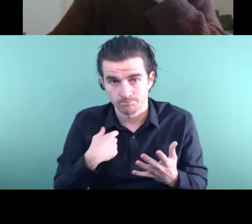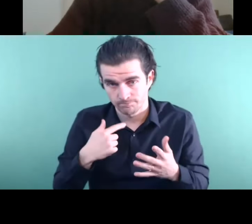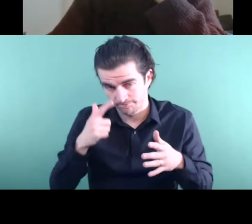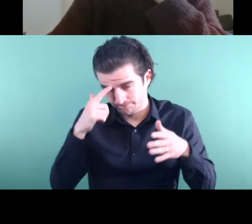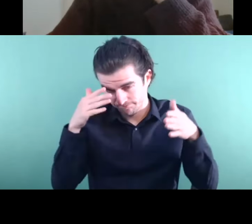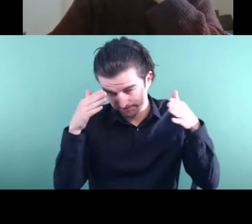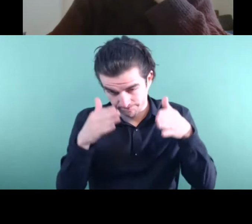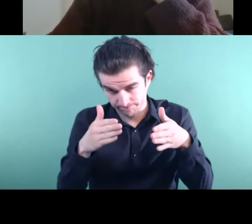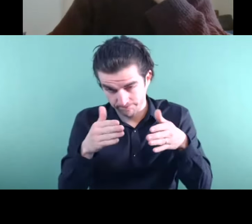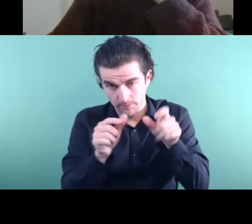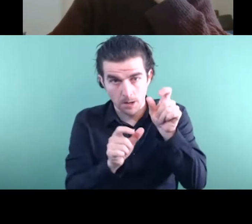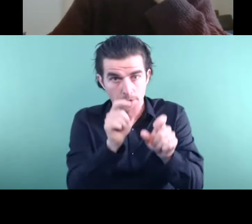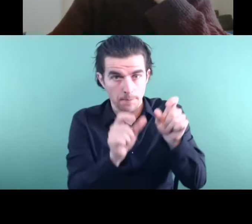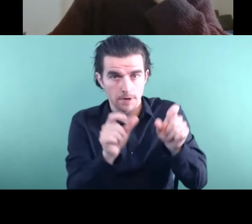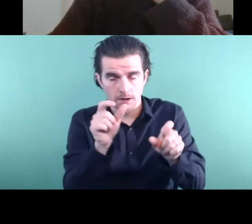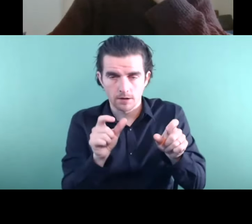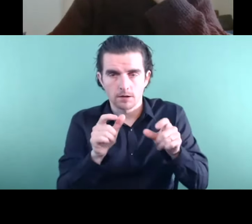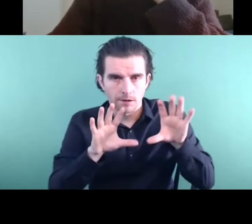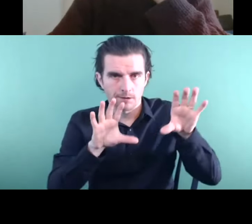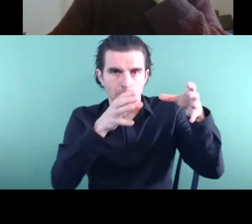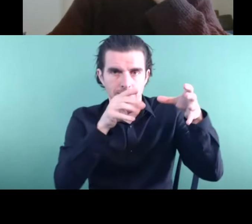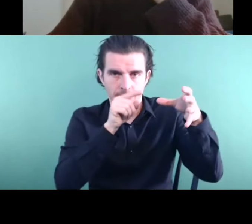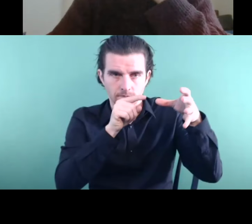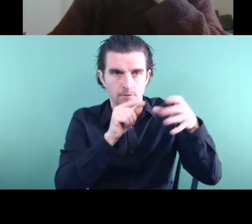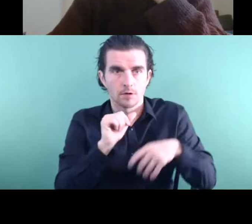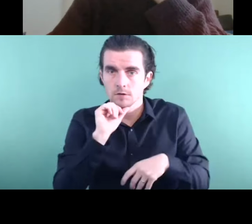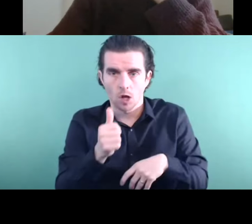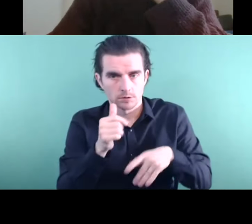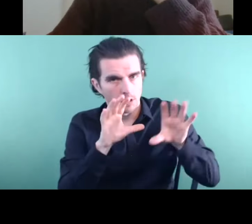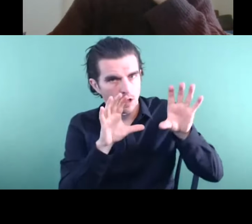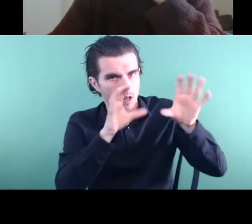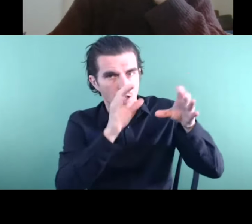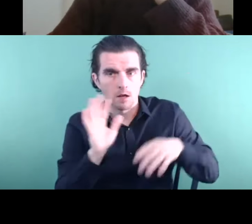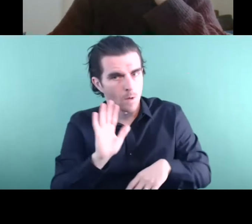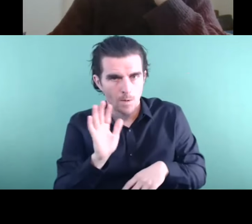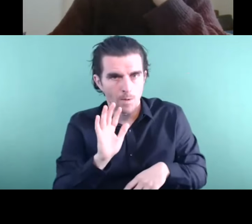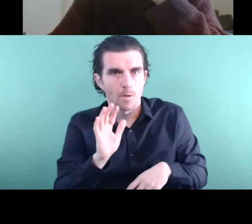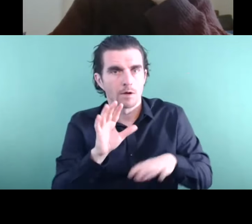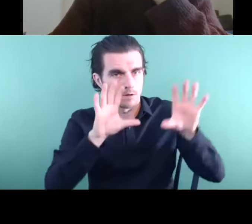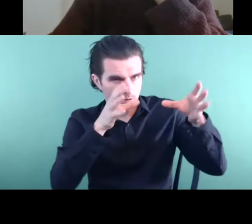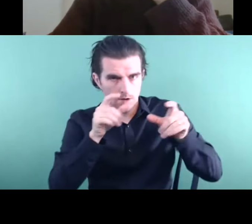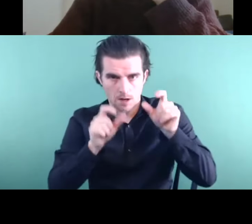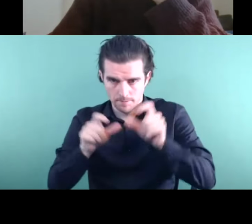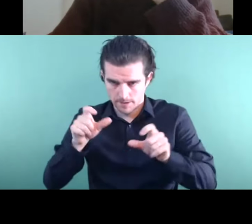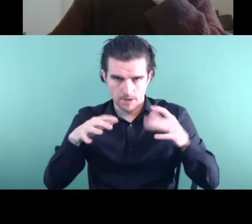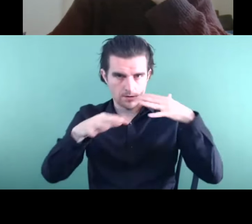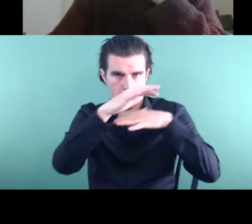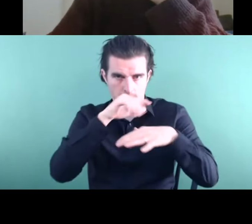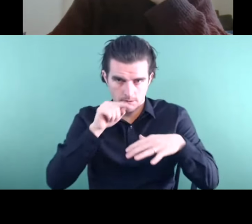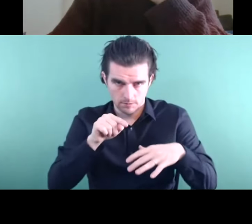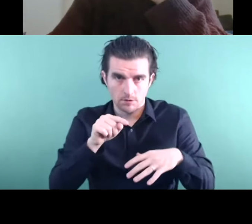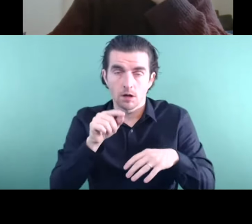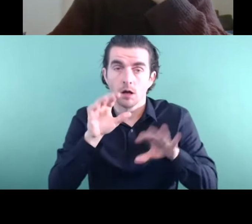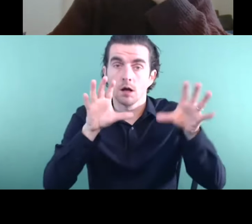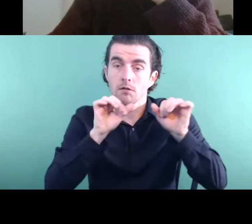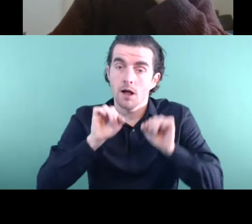also know that institutions put limits upon people. Be transparent, and finally,